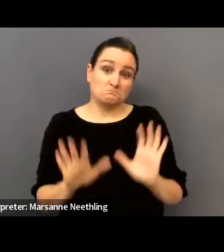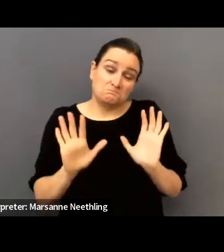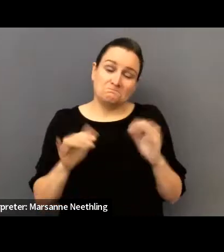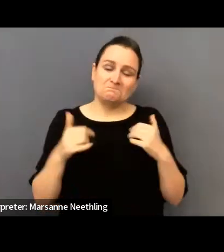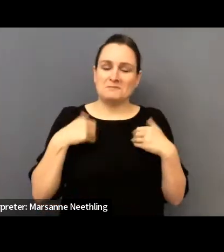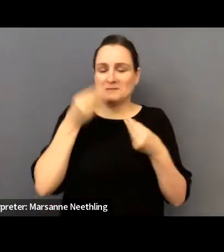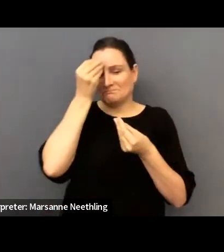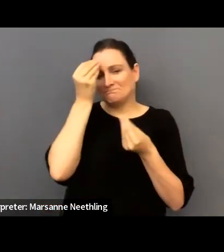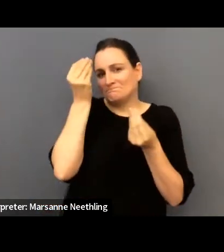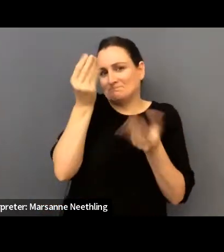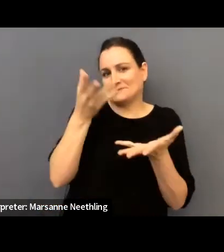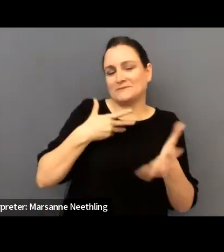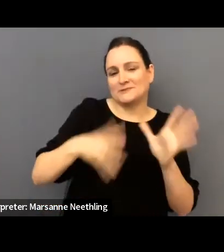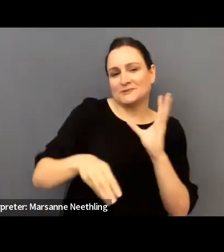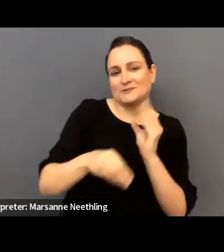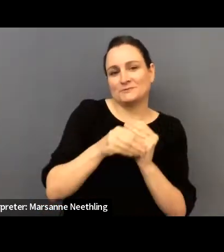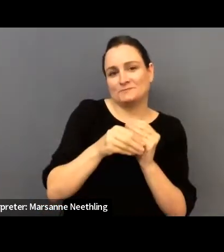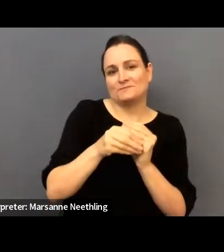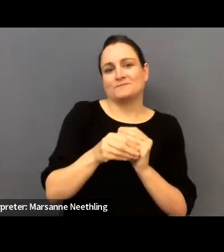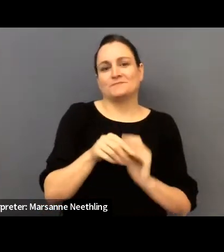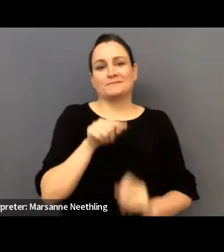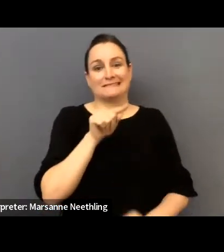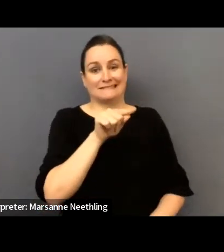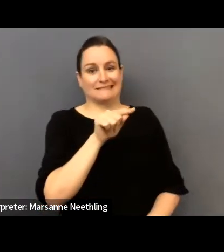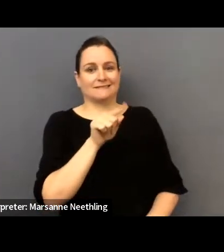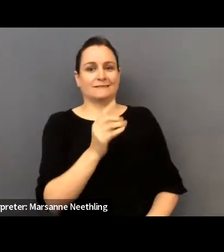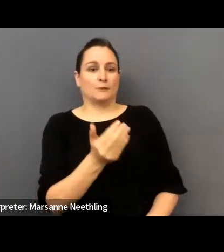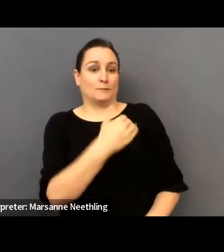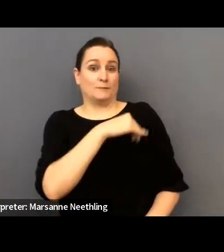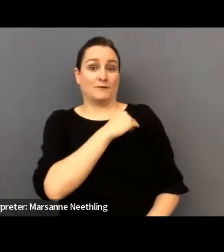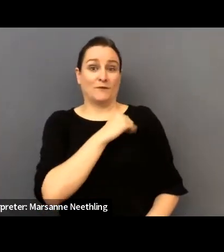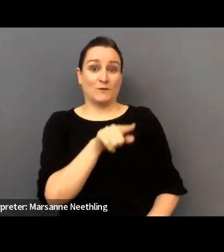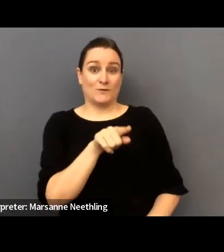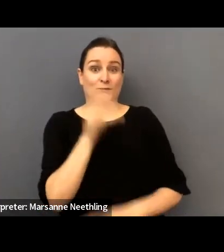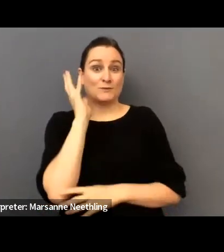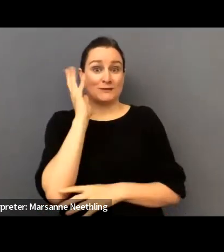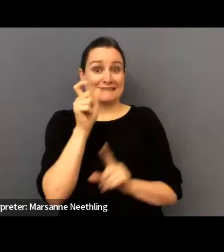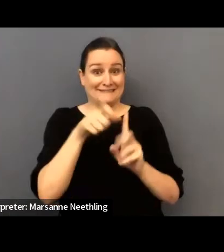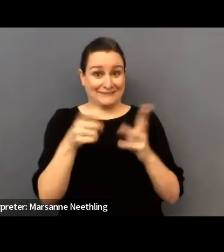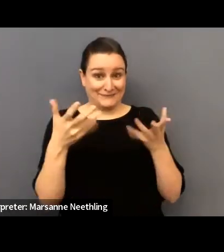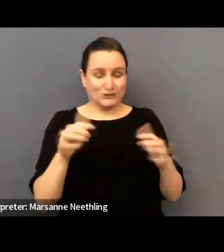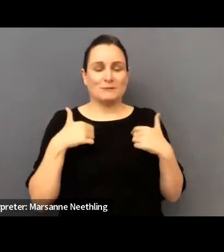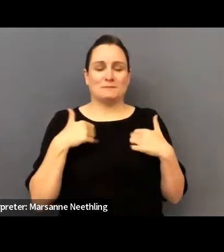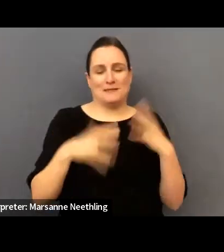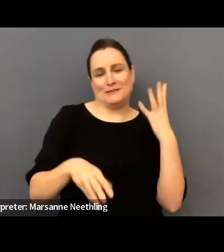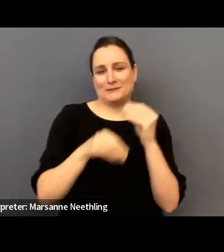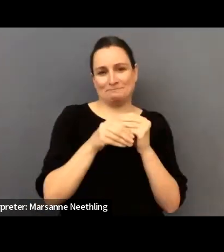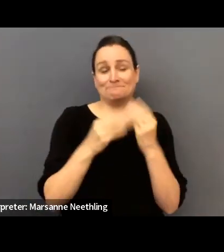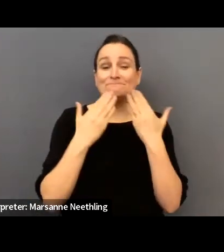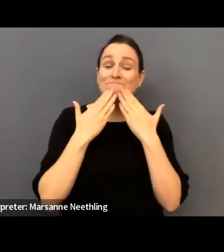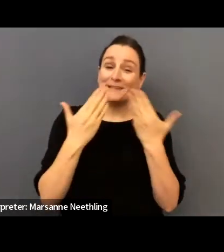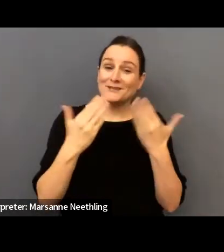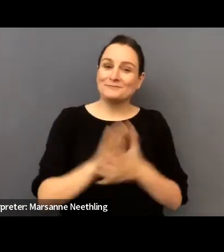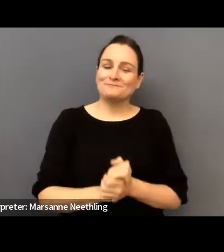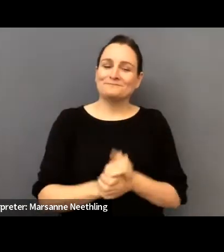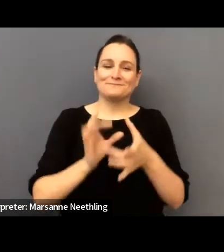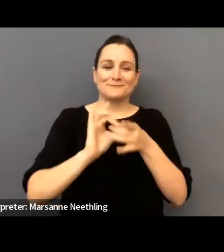contribution, in addition to what the previous presenters mentioned. Thank you.